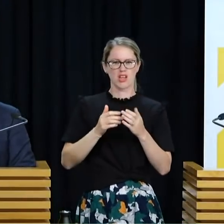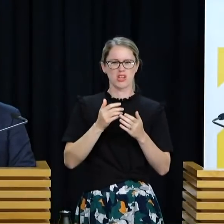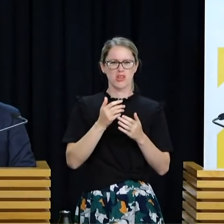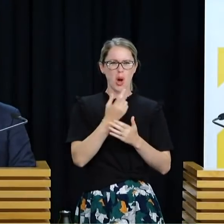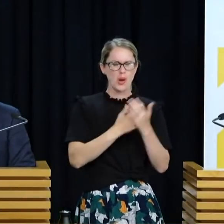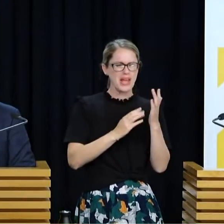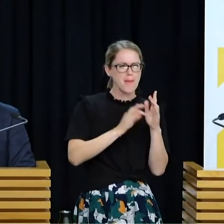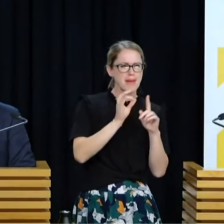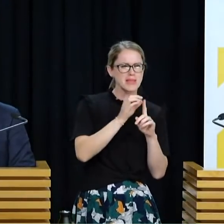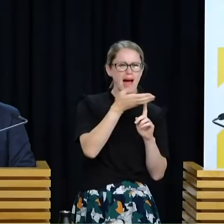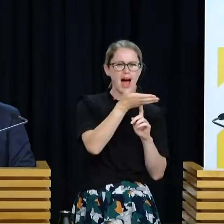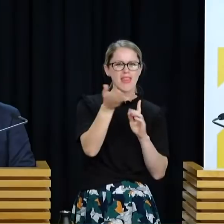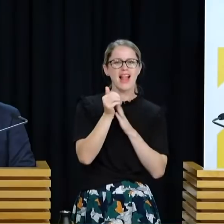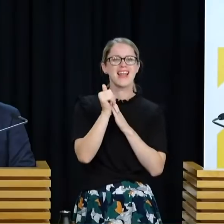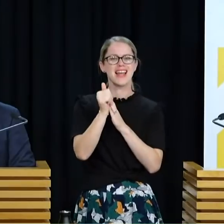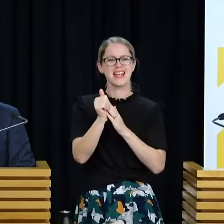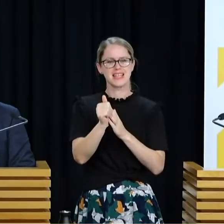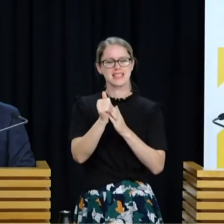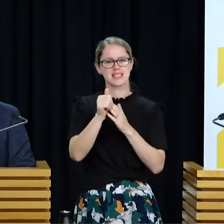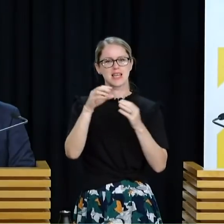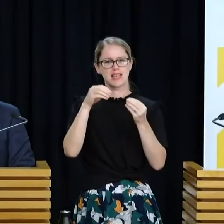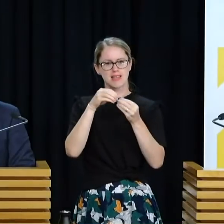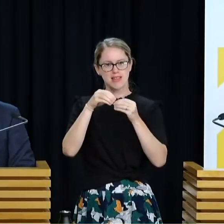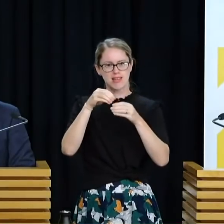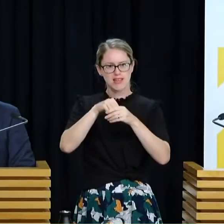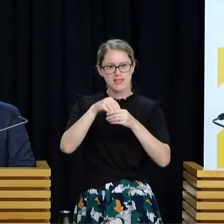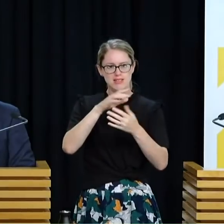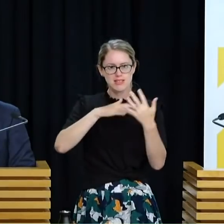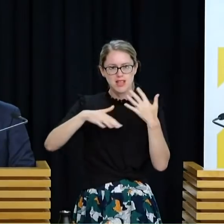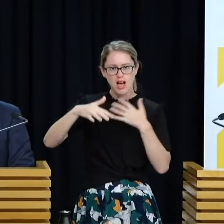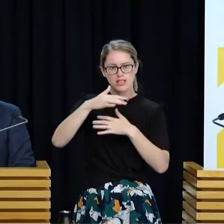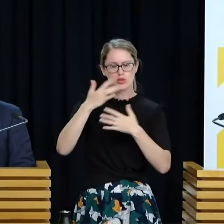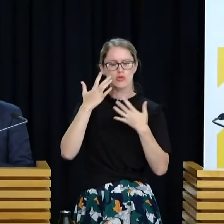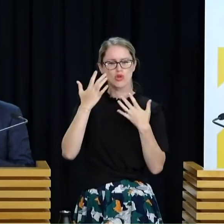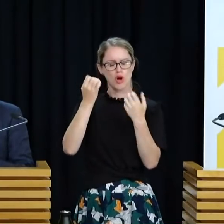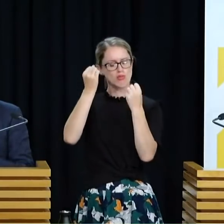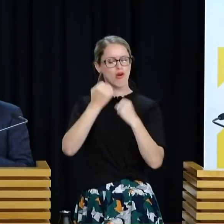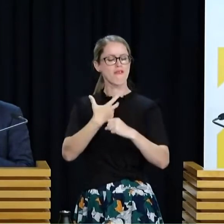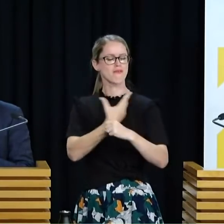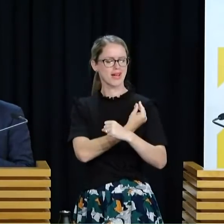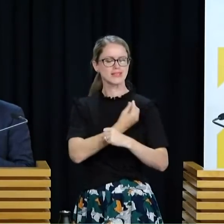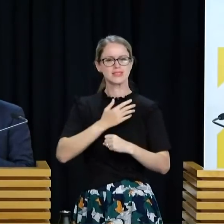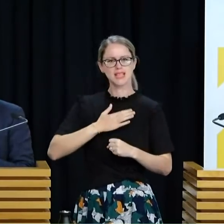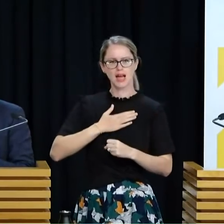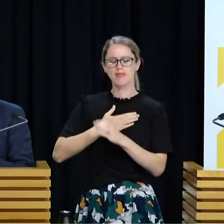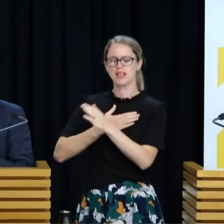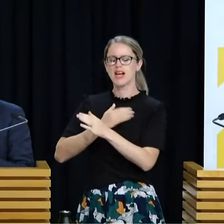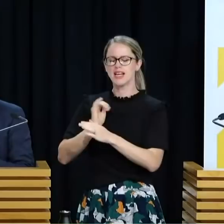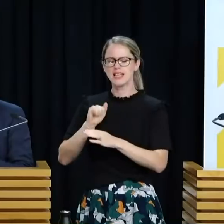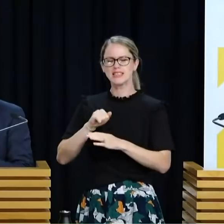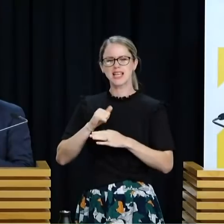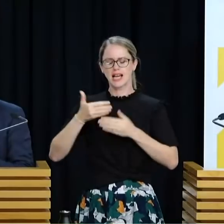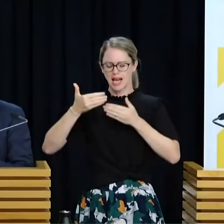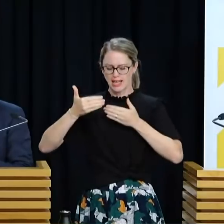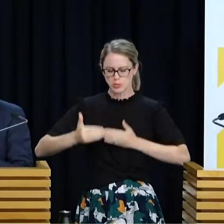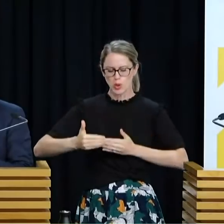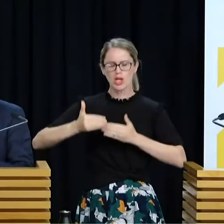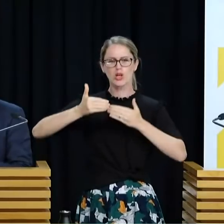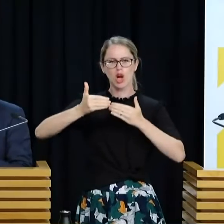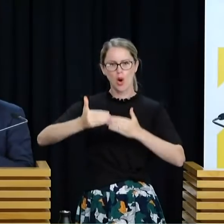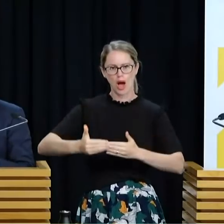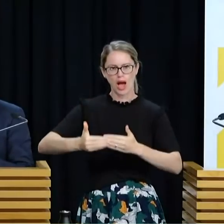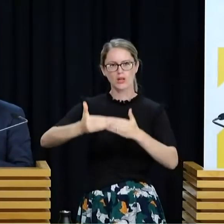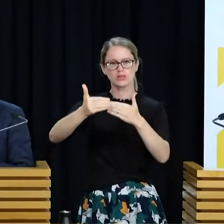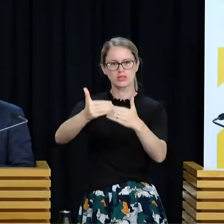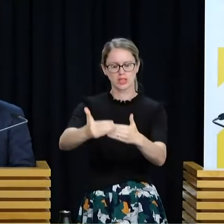elected officials and other trusted members of society, sort of. That's right. So at the various points that we go along, as we start to roll out to